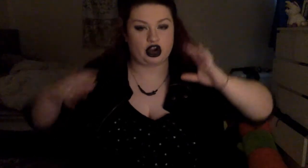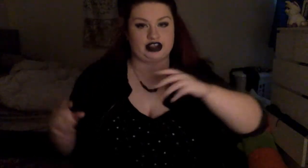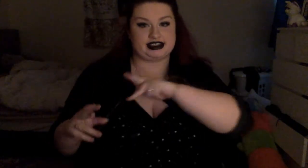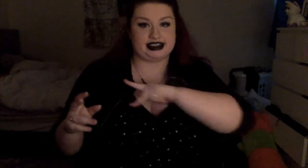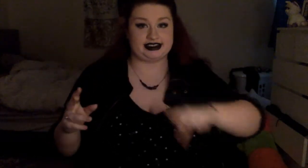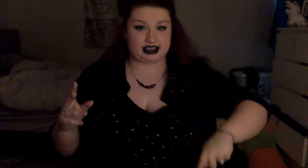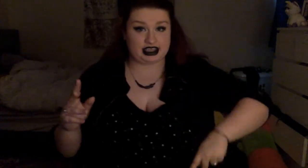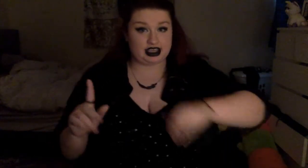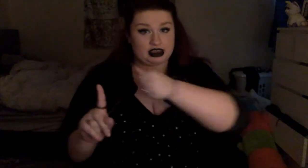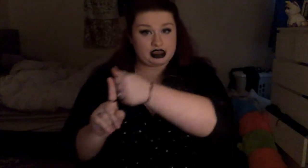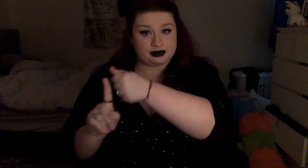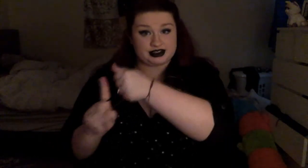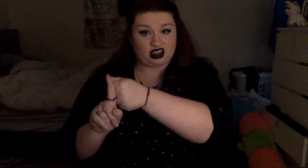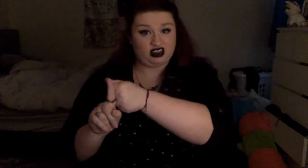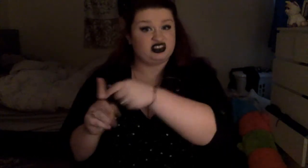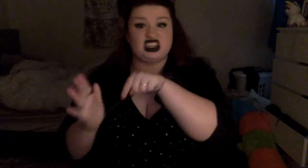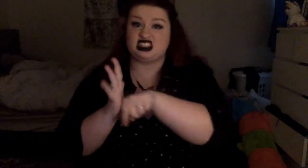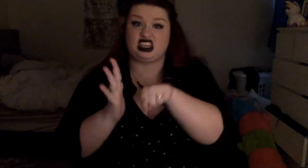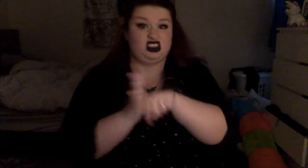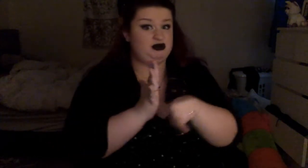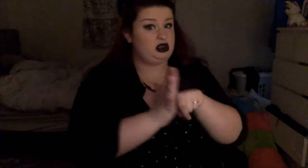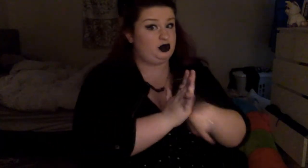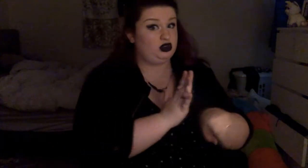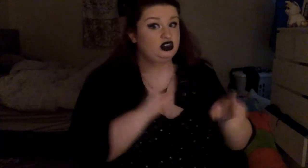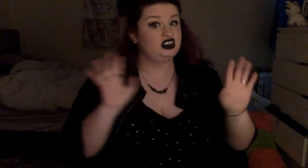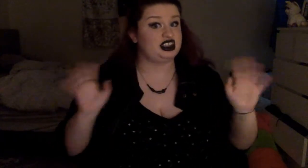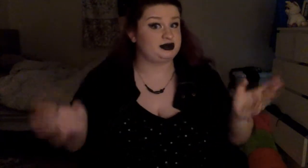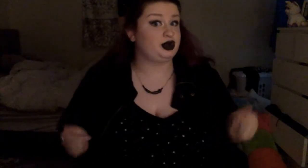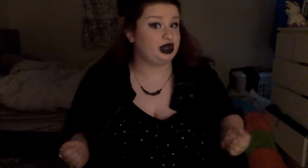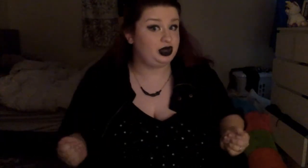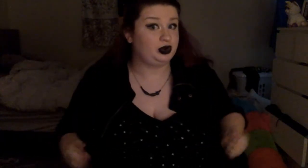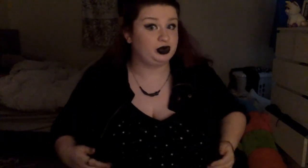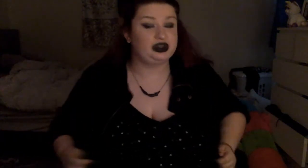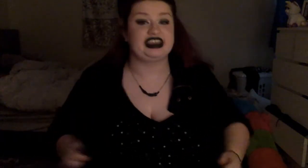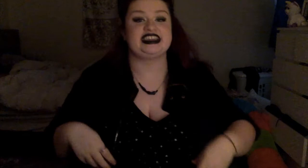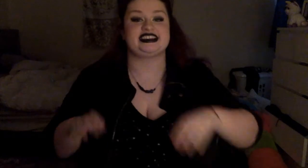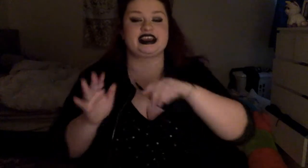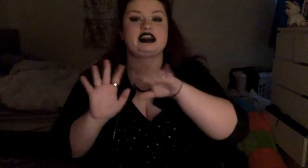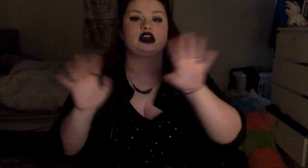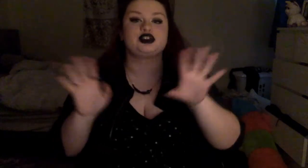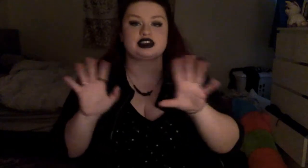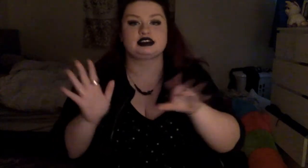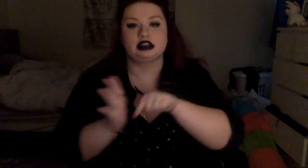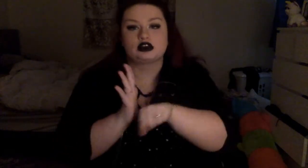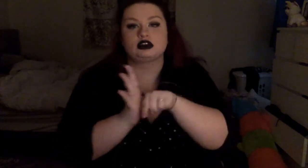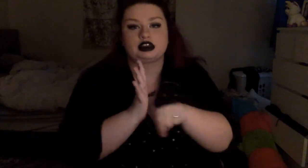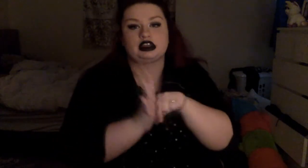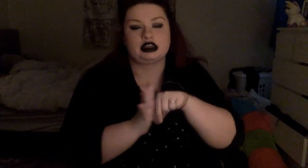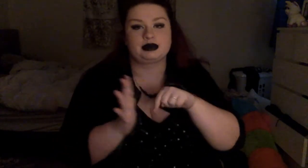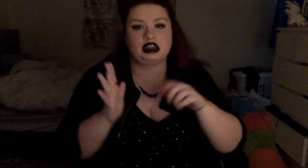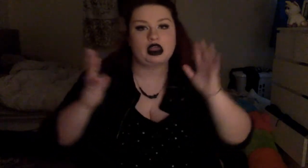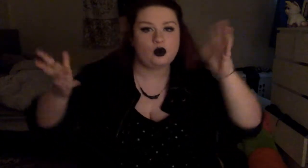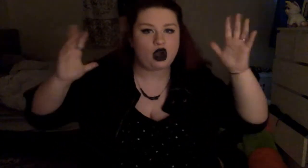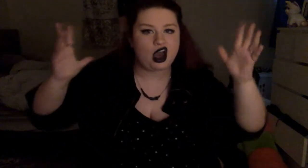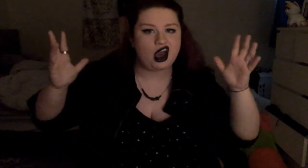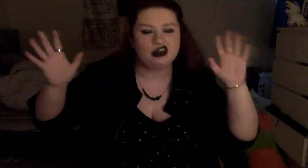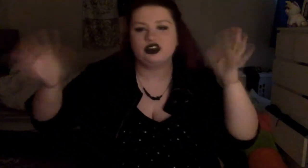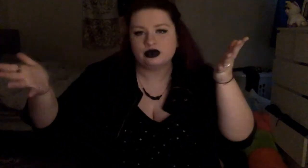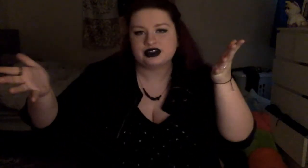across is the king himself is killing people. It's pretty cool. Like, and not just literal killing, but like, wow, you know what I'm